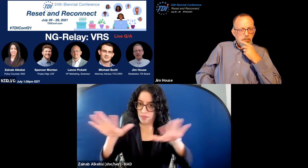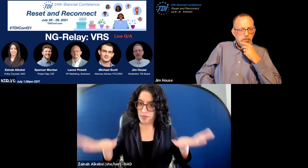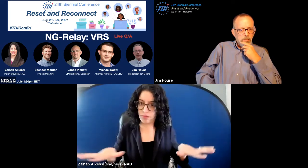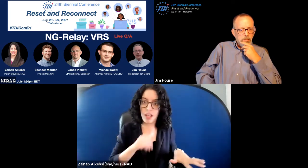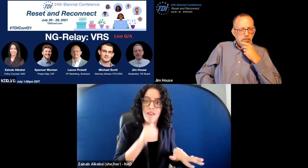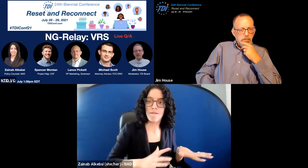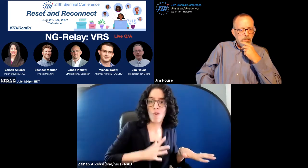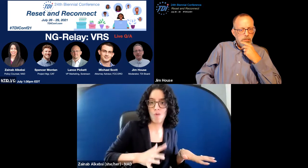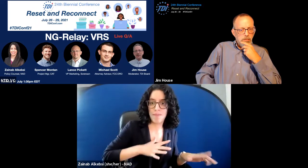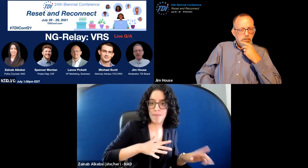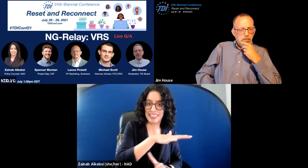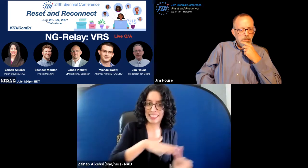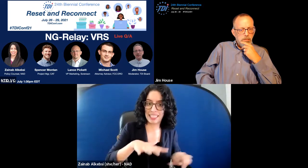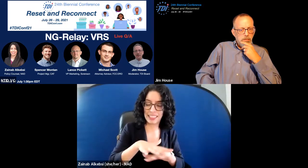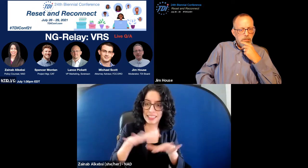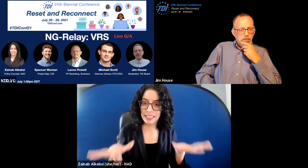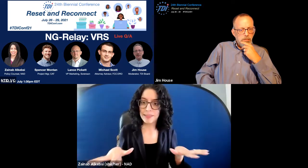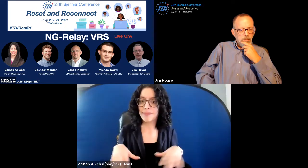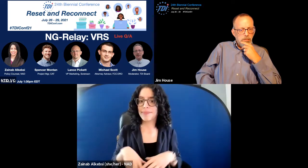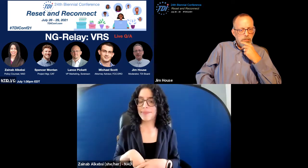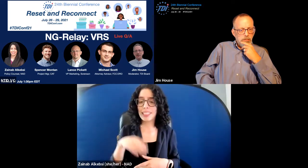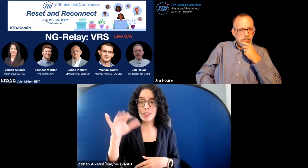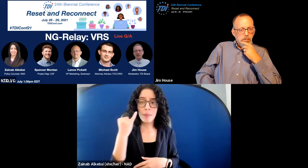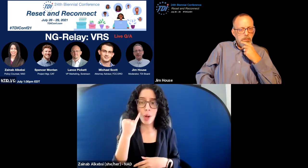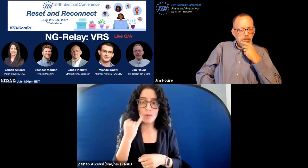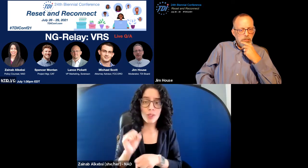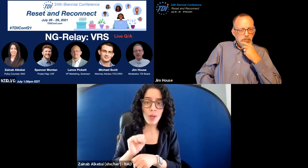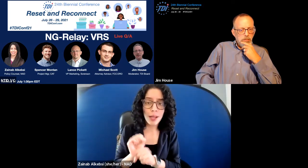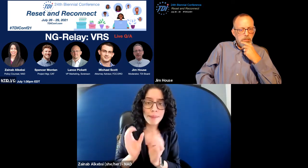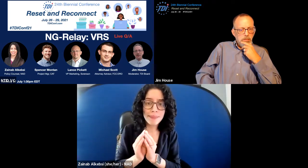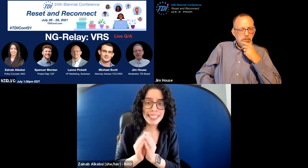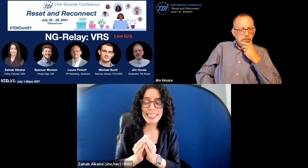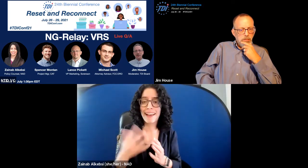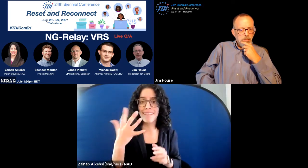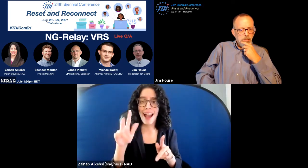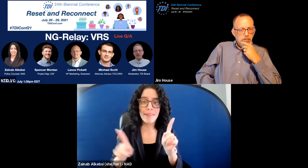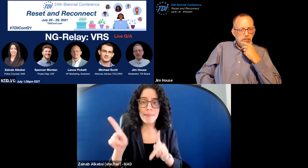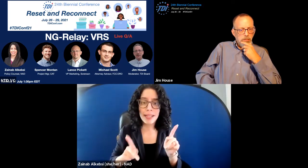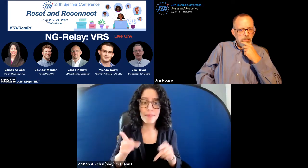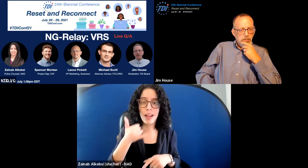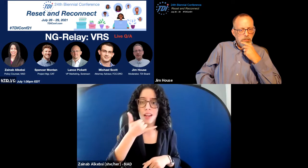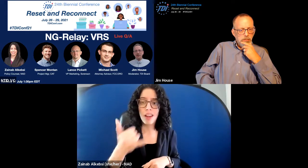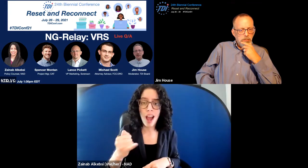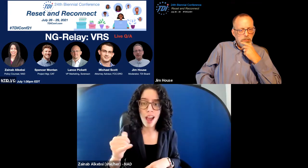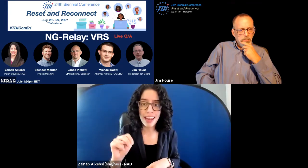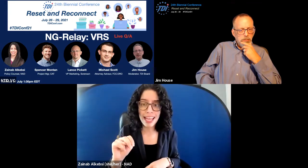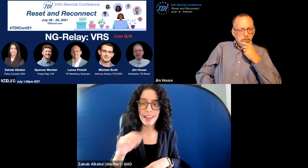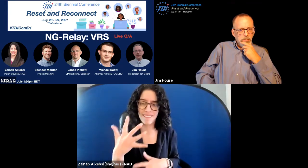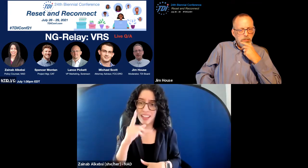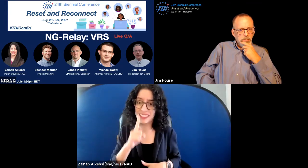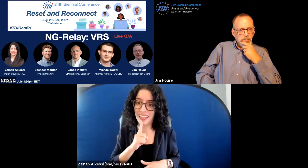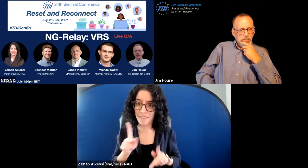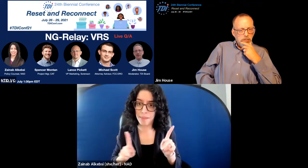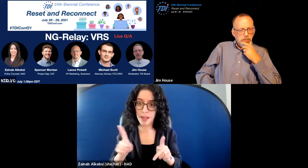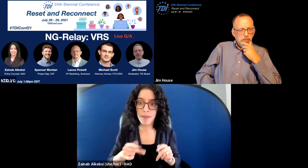formal, telehealth appointments, so those are in a formal context or an informal. If you have a work meeting with 5